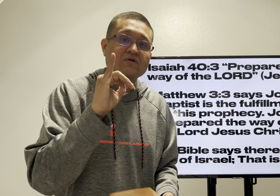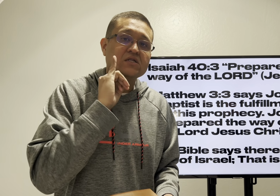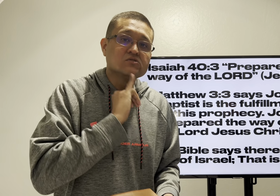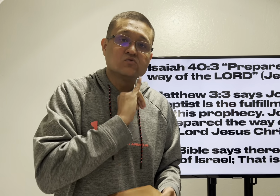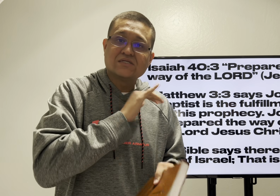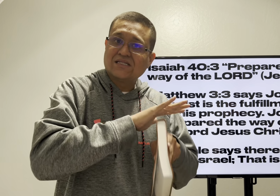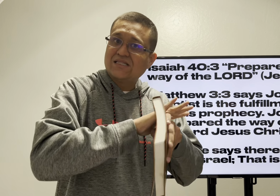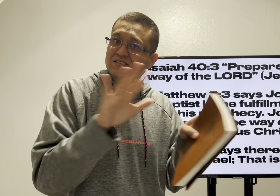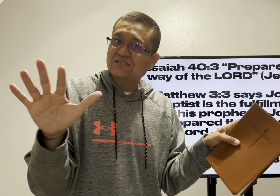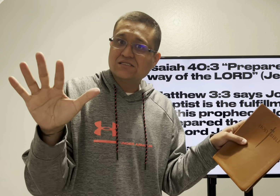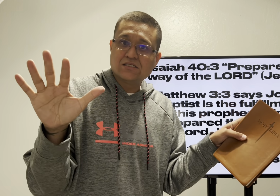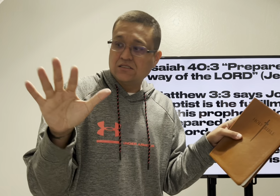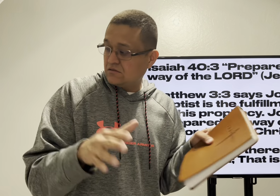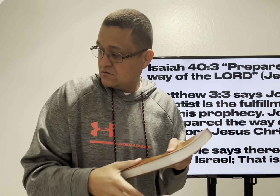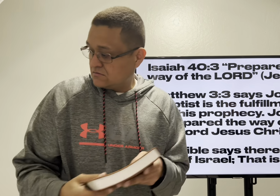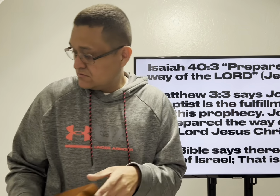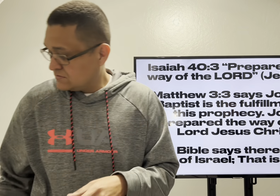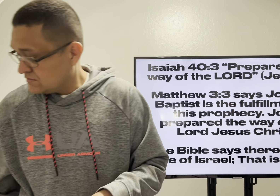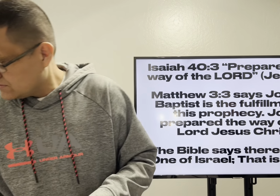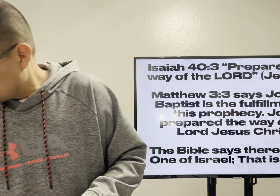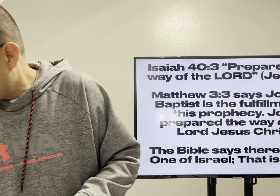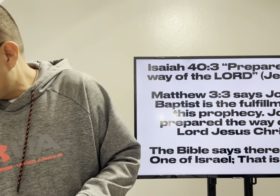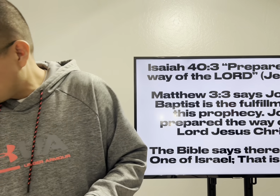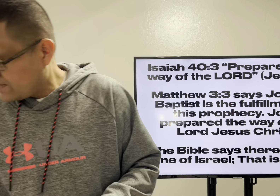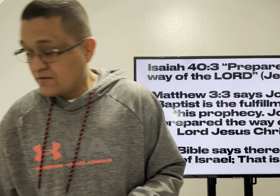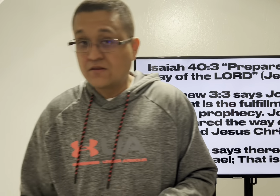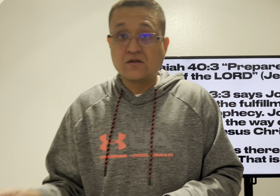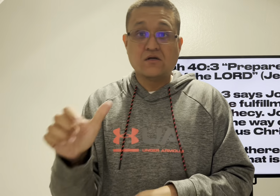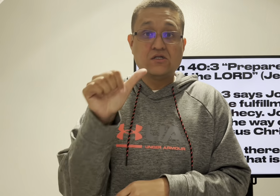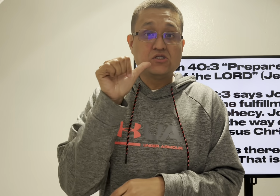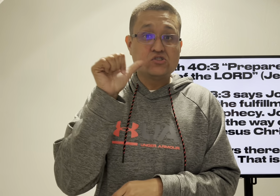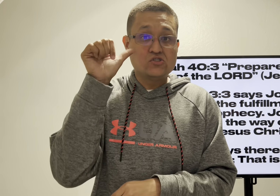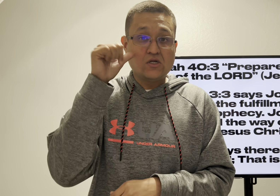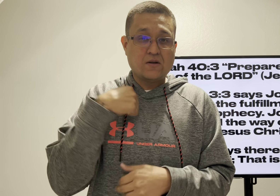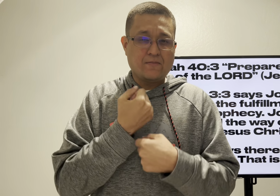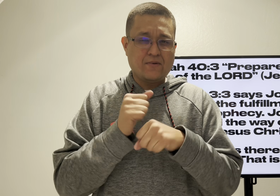says there is Holy One of Israel. That is Jesus.